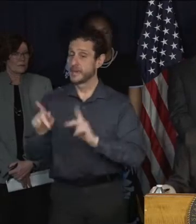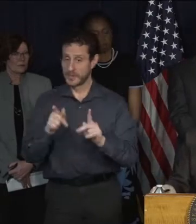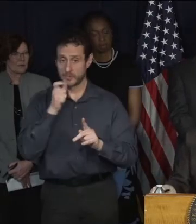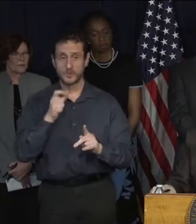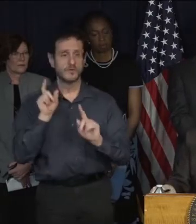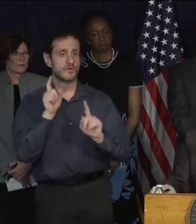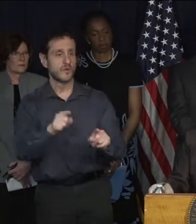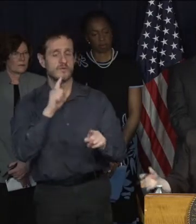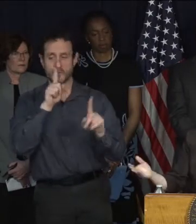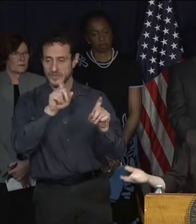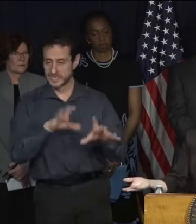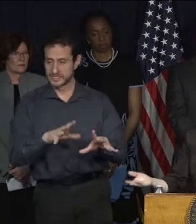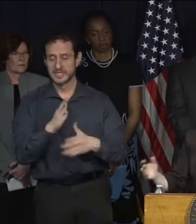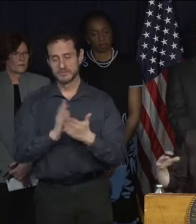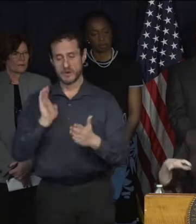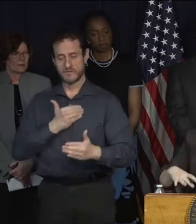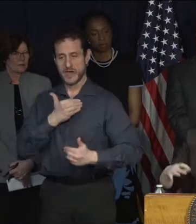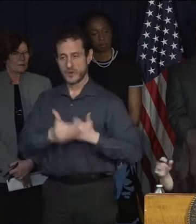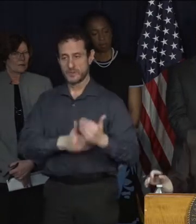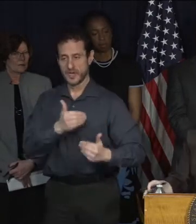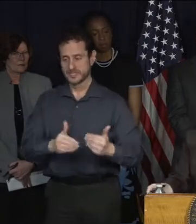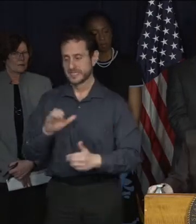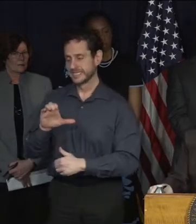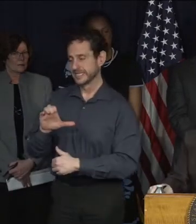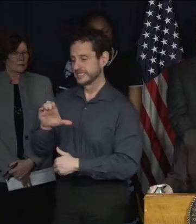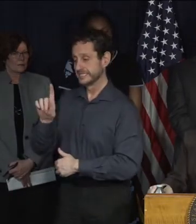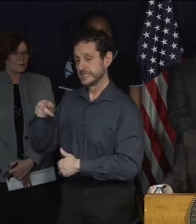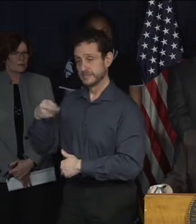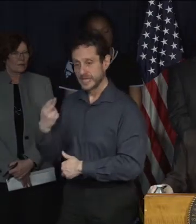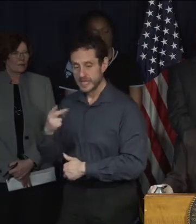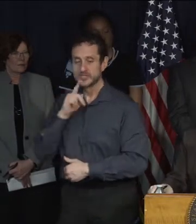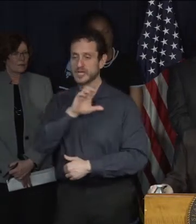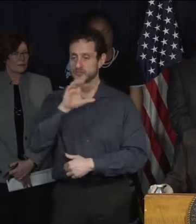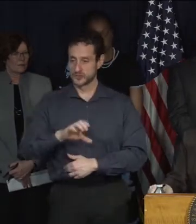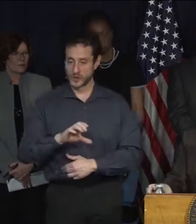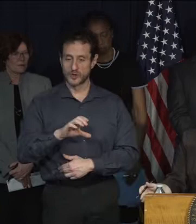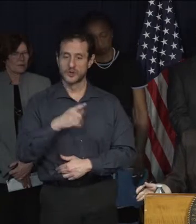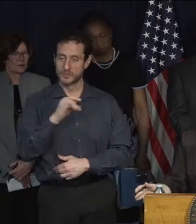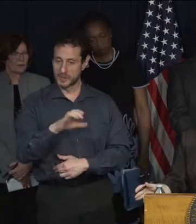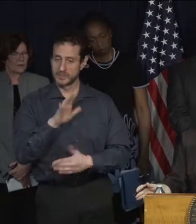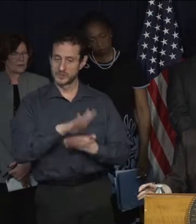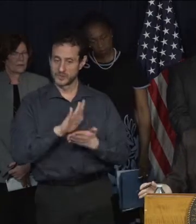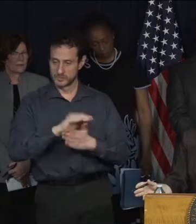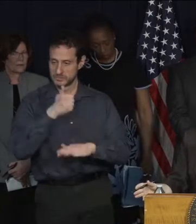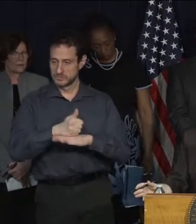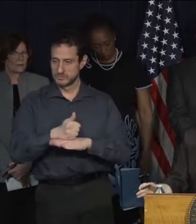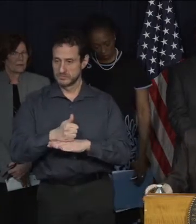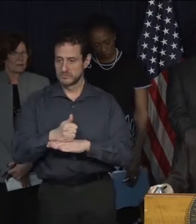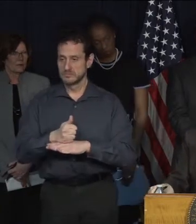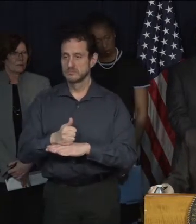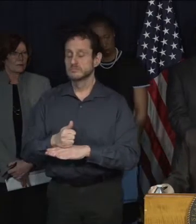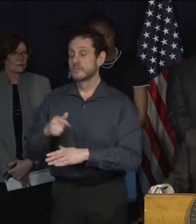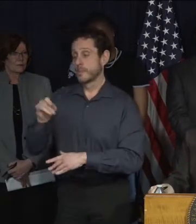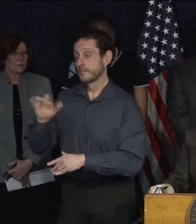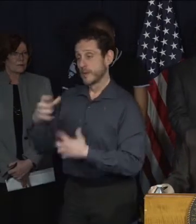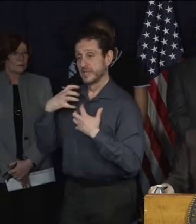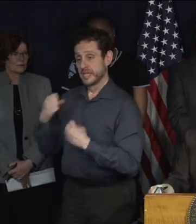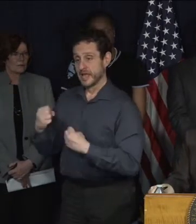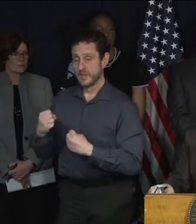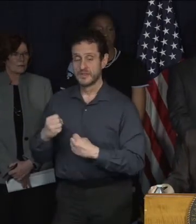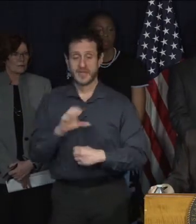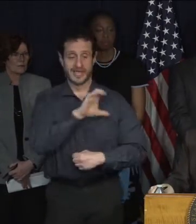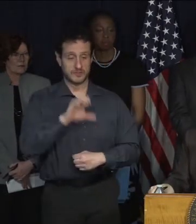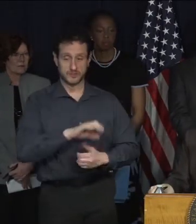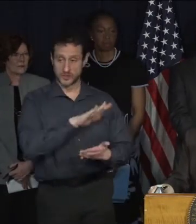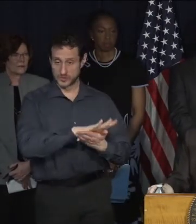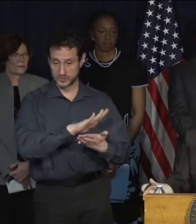tested as part of the process that CDPH and Chicago Public Schools have established. CDPH and CPS have been reaching out